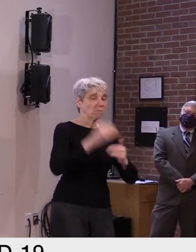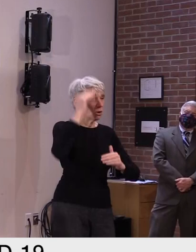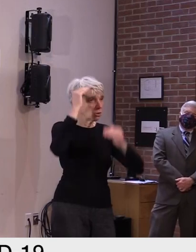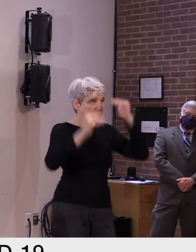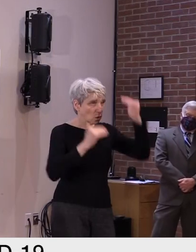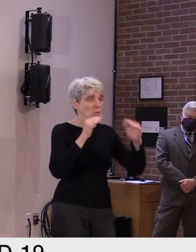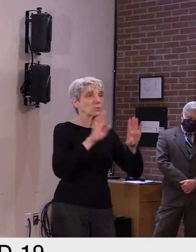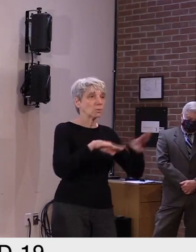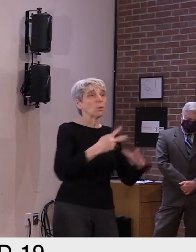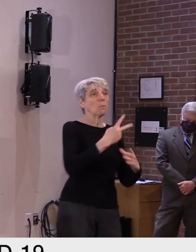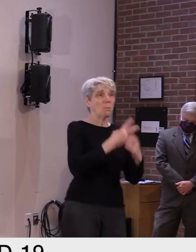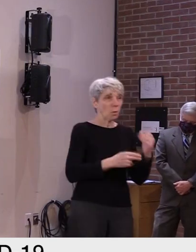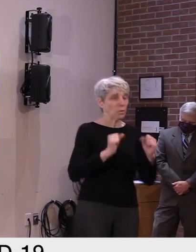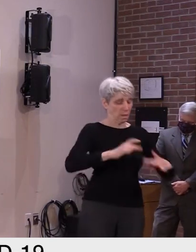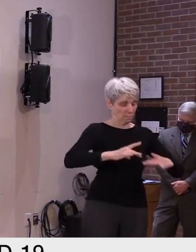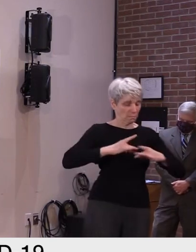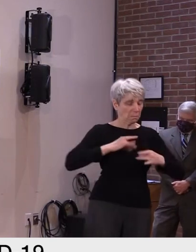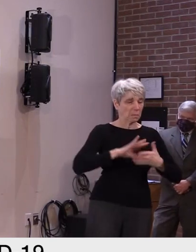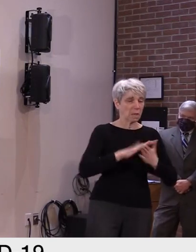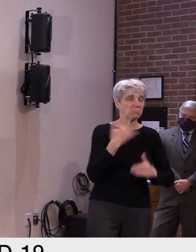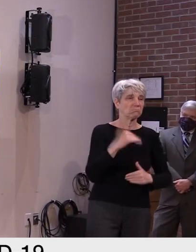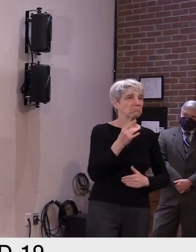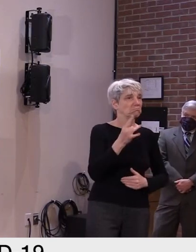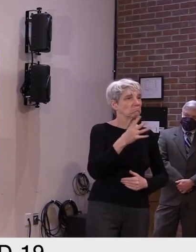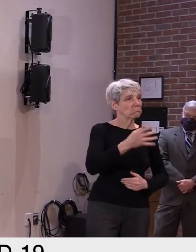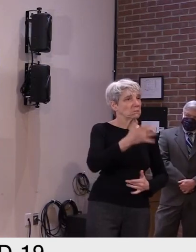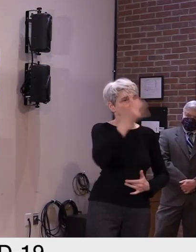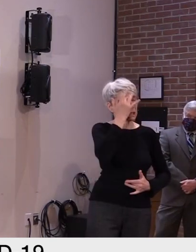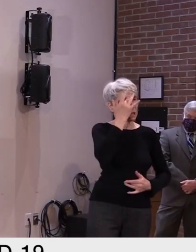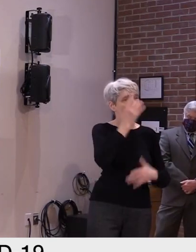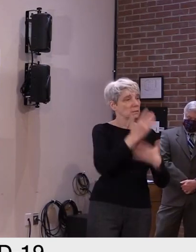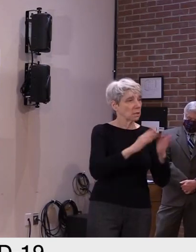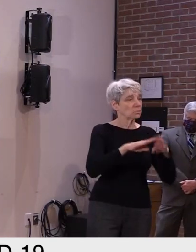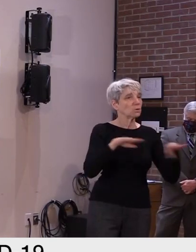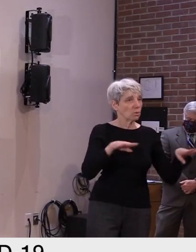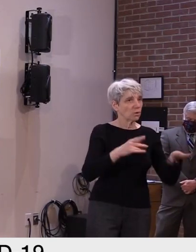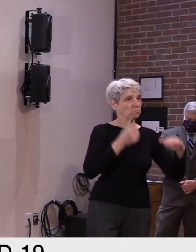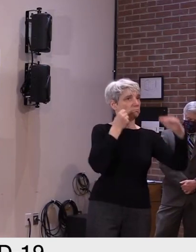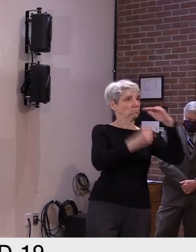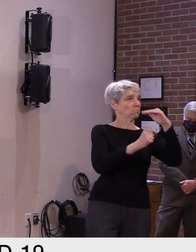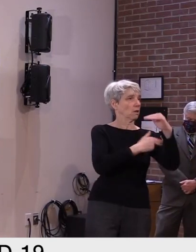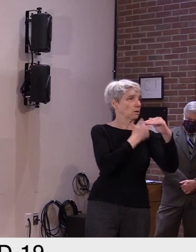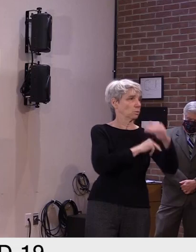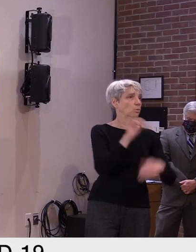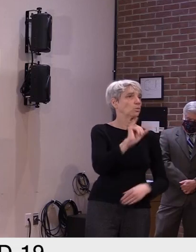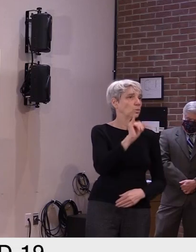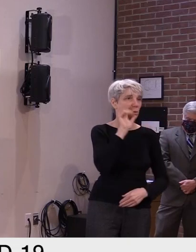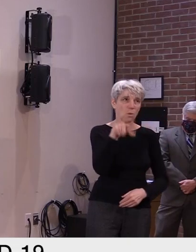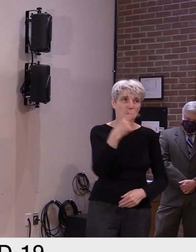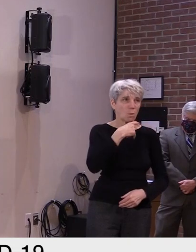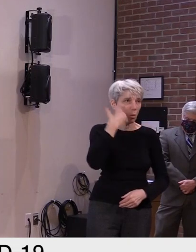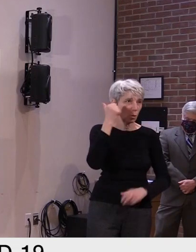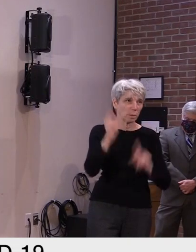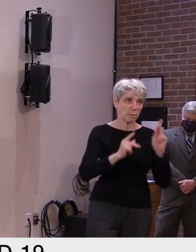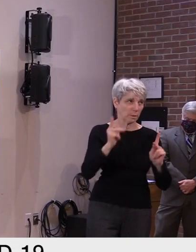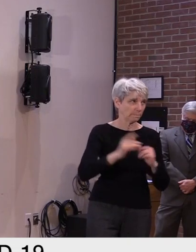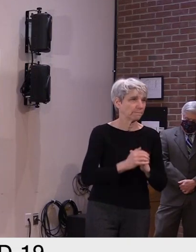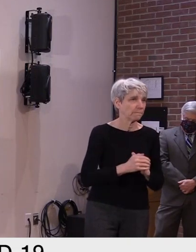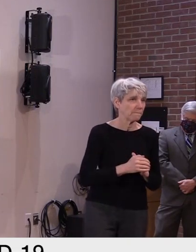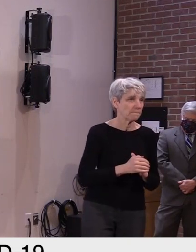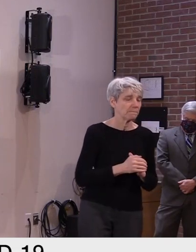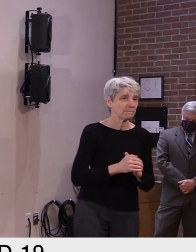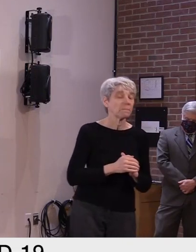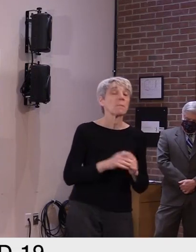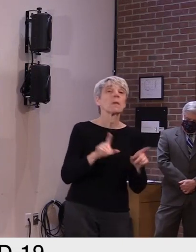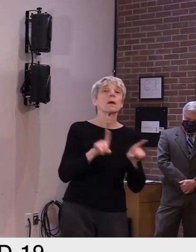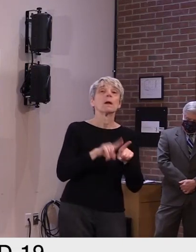more serious illness, including requiring hospitalization. As Commissioner Pichak made clear,